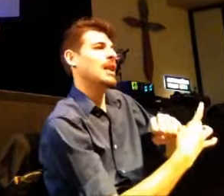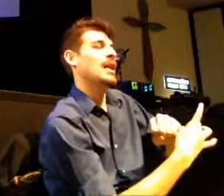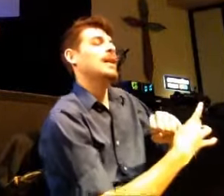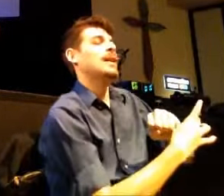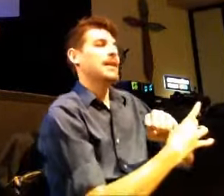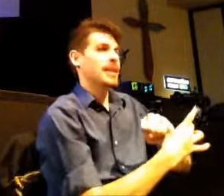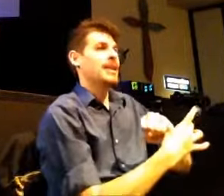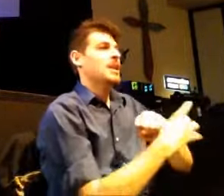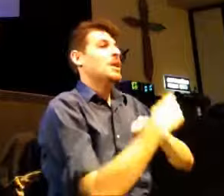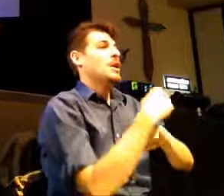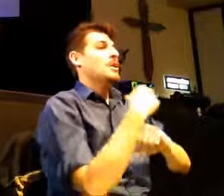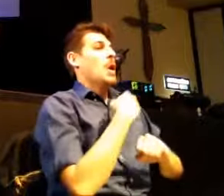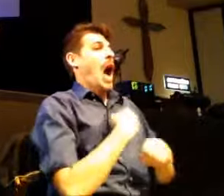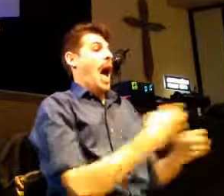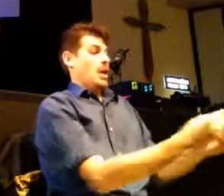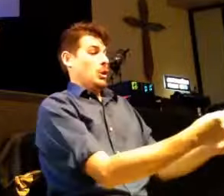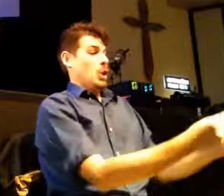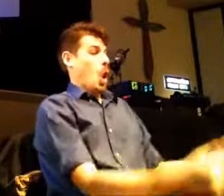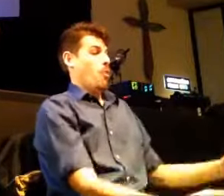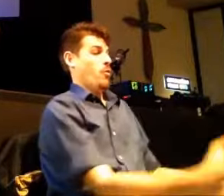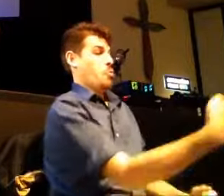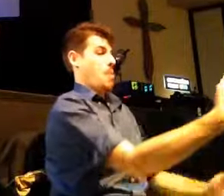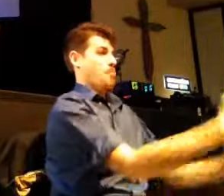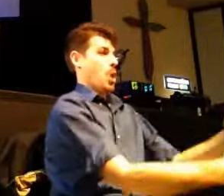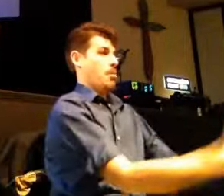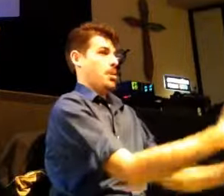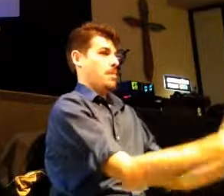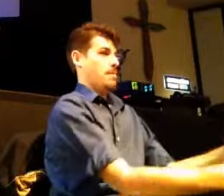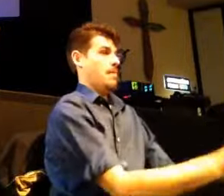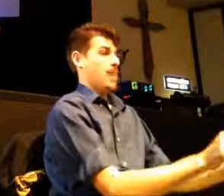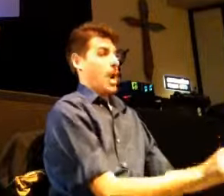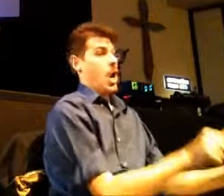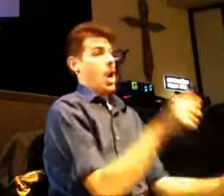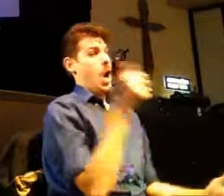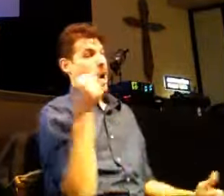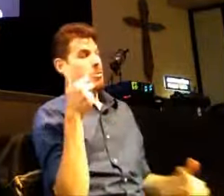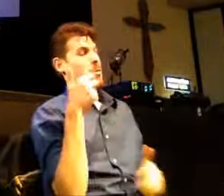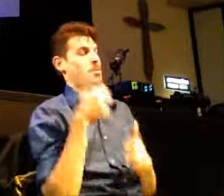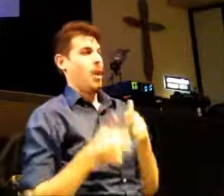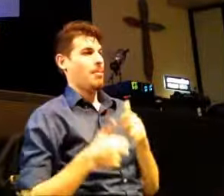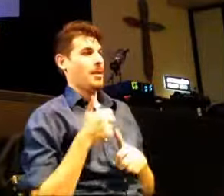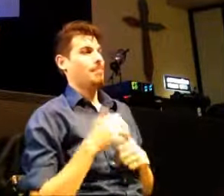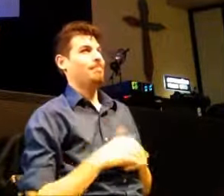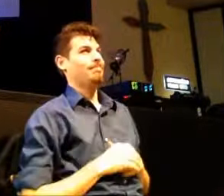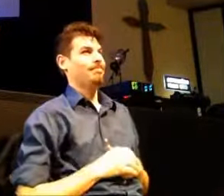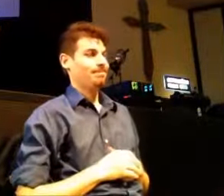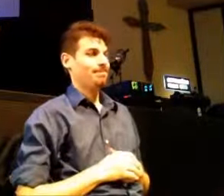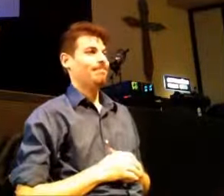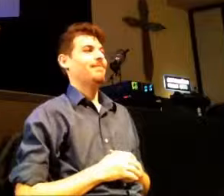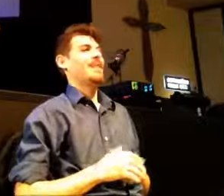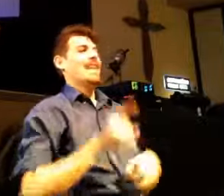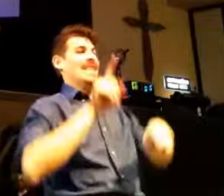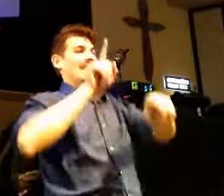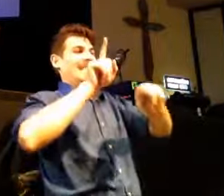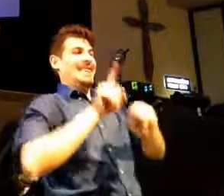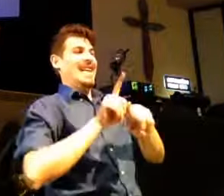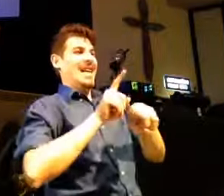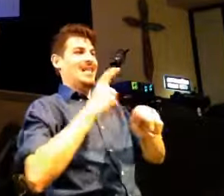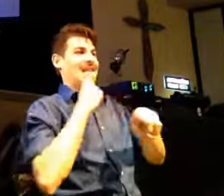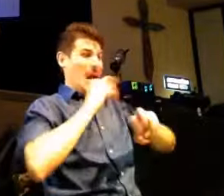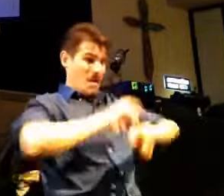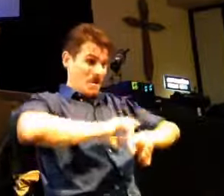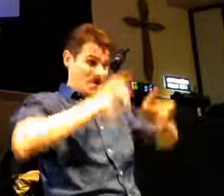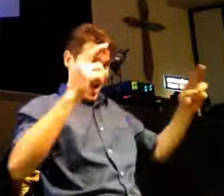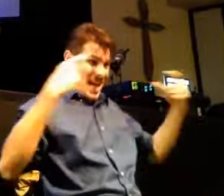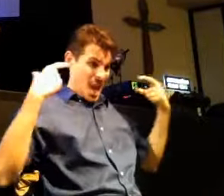the problem I was wanting to solve. I thought it was, but it really wasn't, because they're standing in the driveway, and she's like, "Okay, Mal, let's